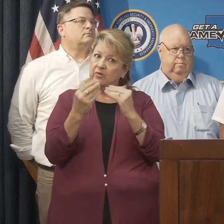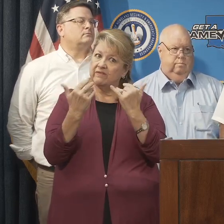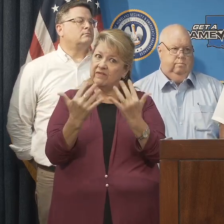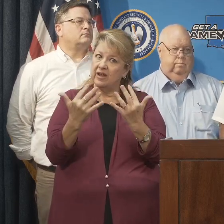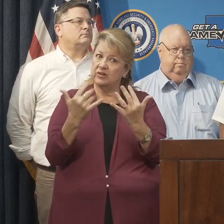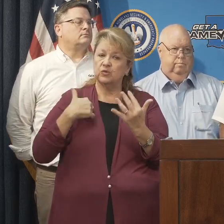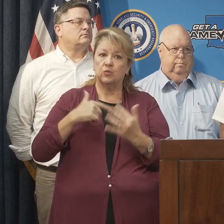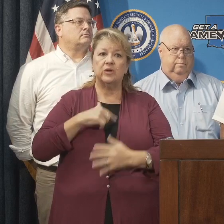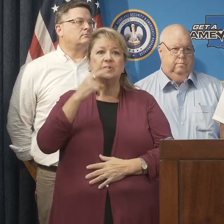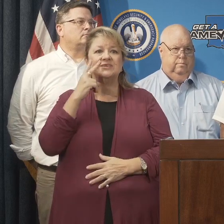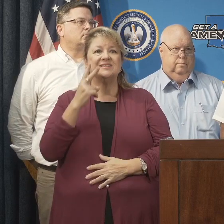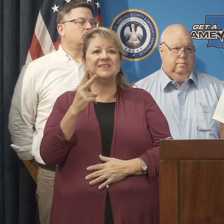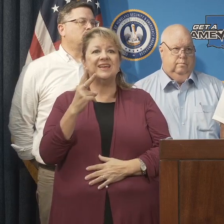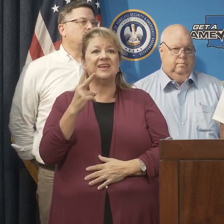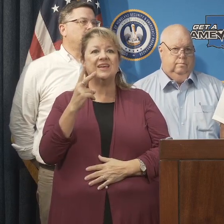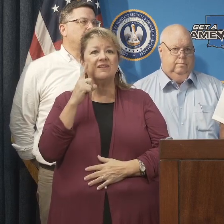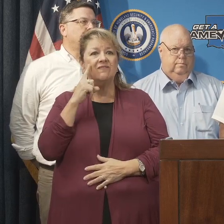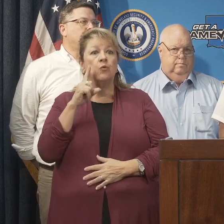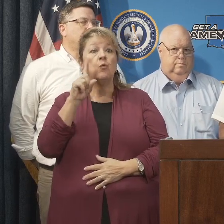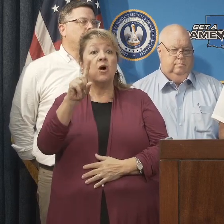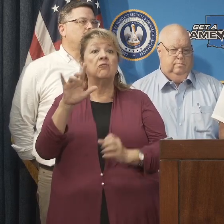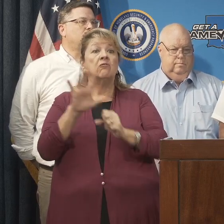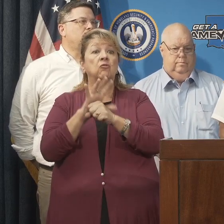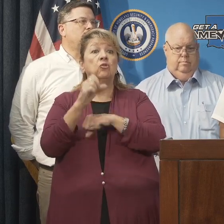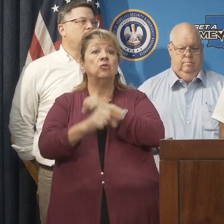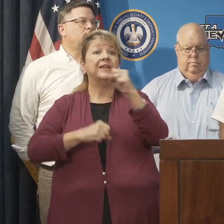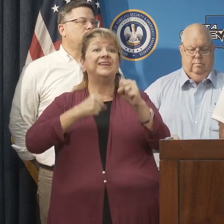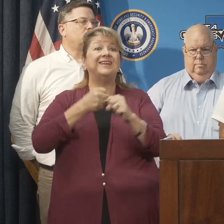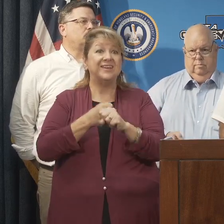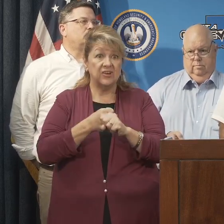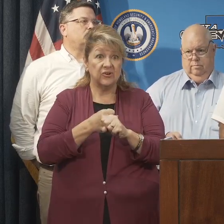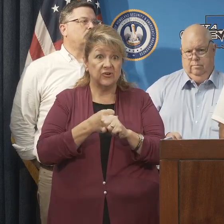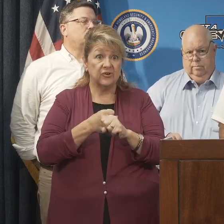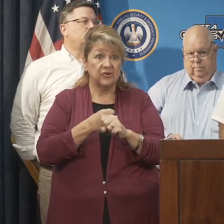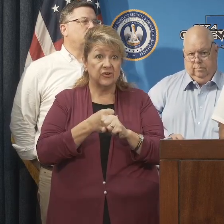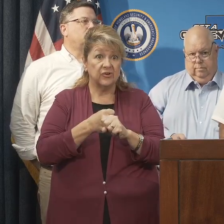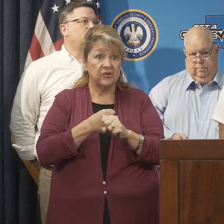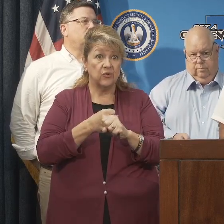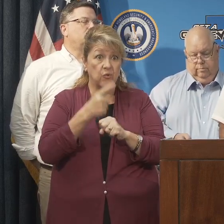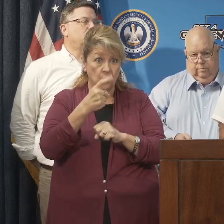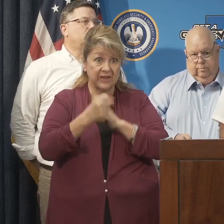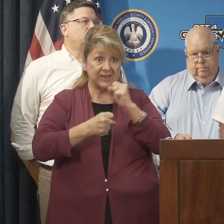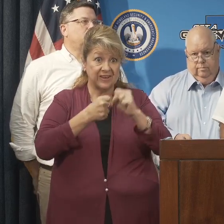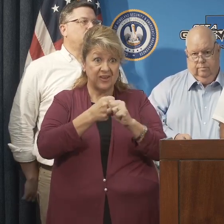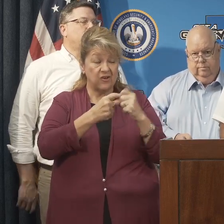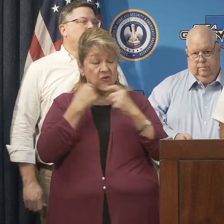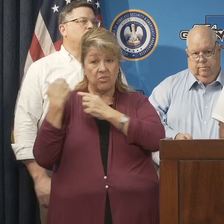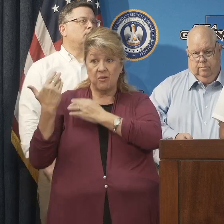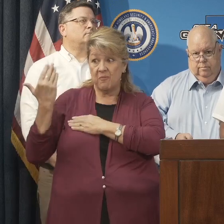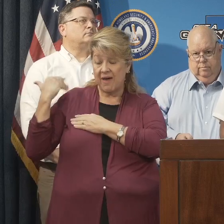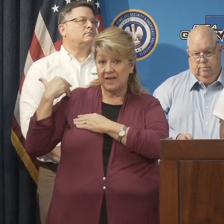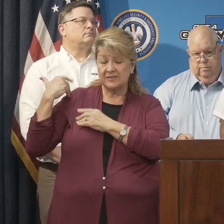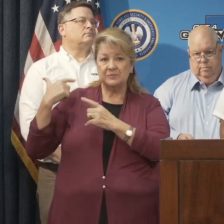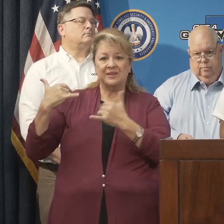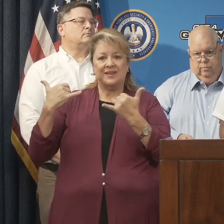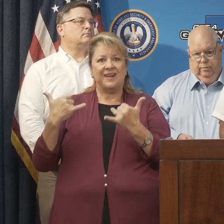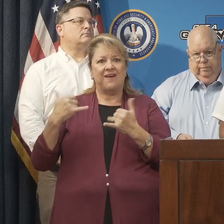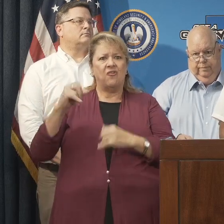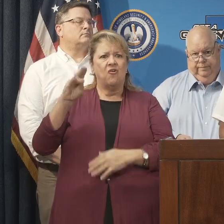would see for an entire year. But many of these fires in August are much larger than we ever deal